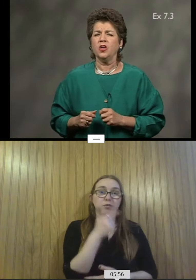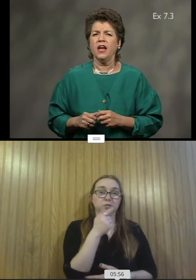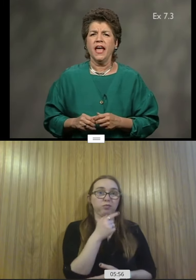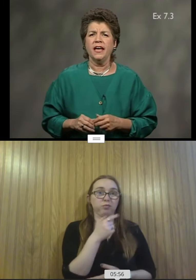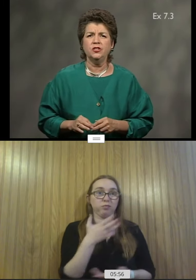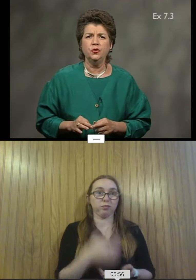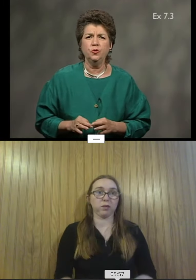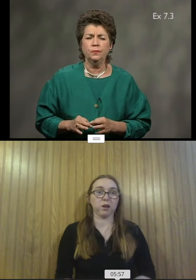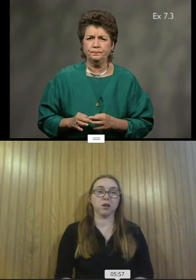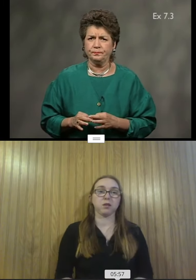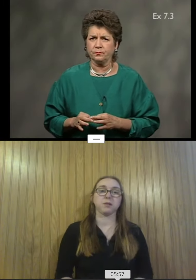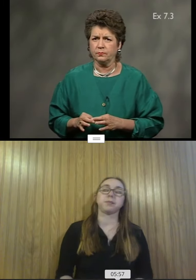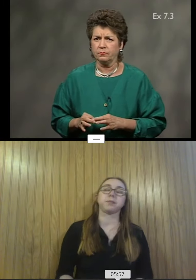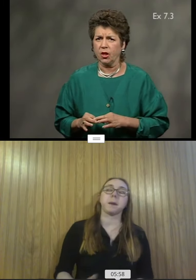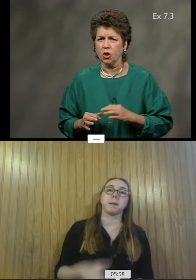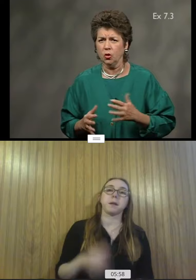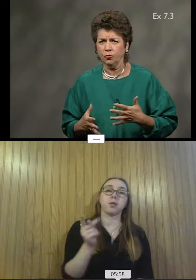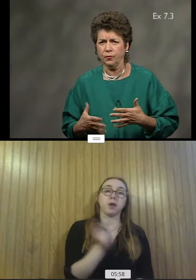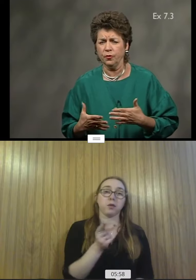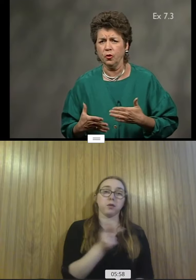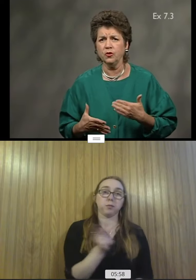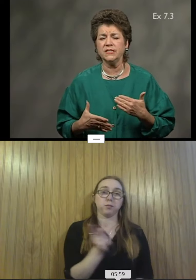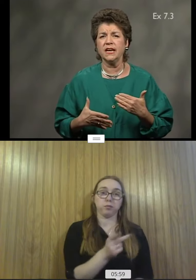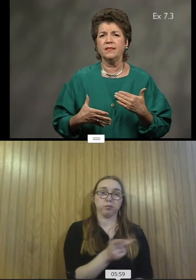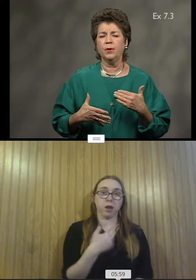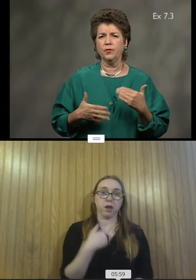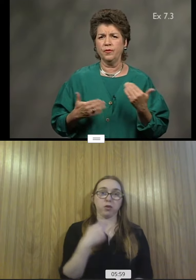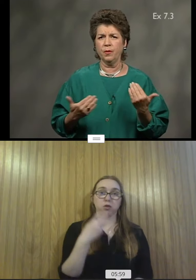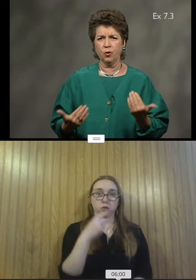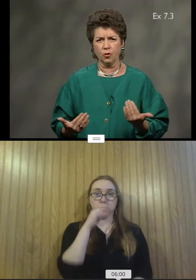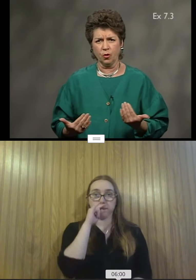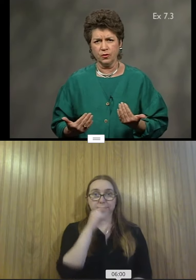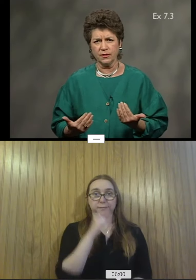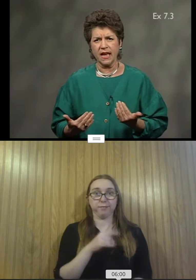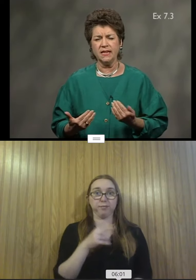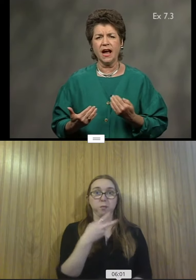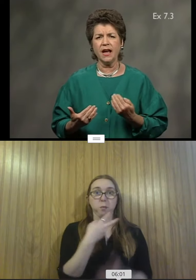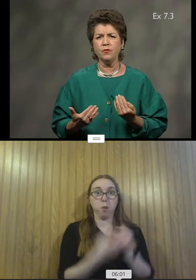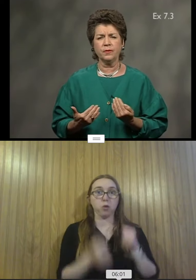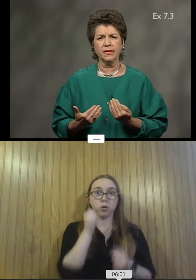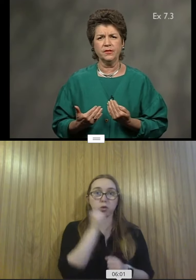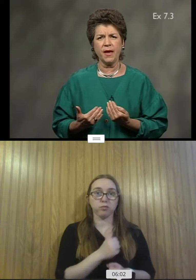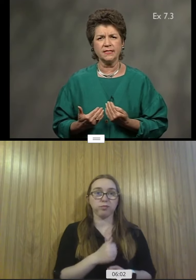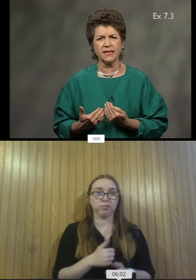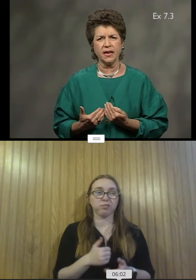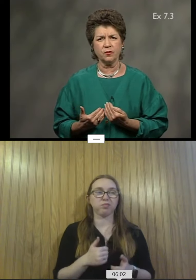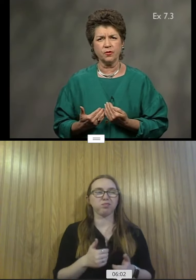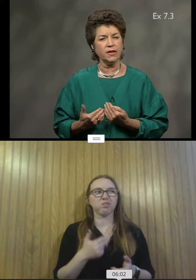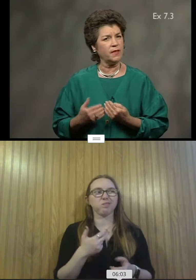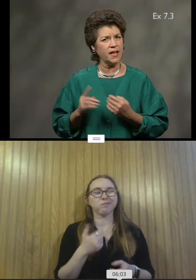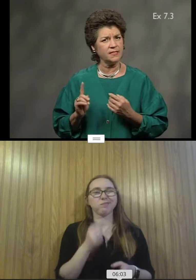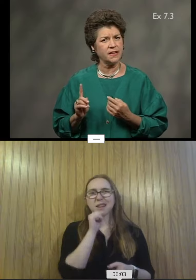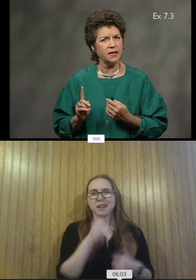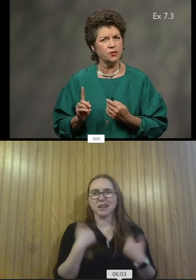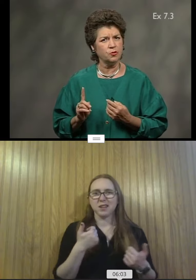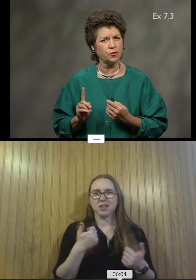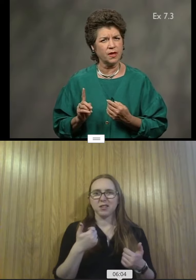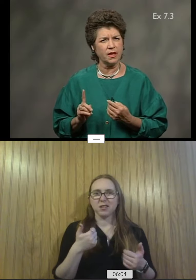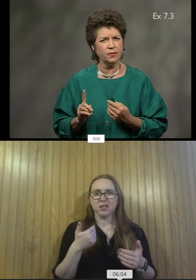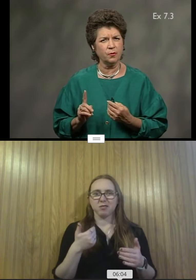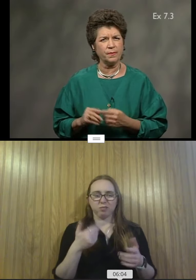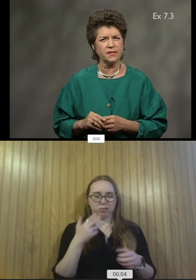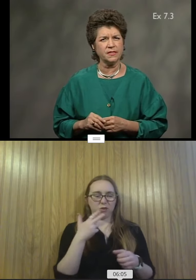Mary and John had 2 children first, and both of them were girls, and neither of them lived past the age of 3. Now that's not an